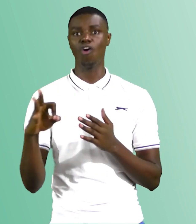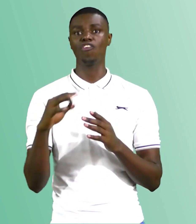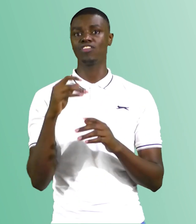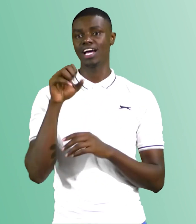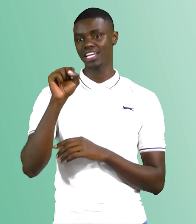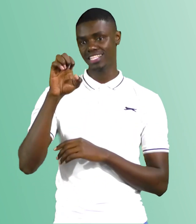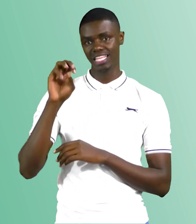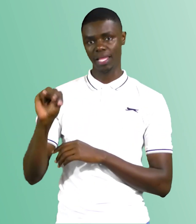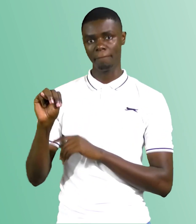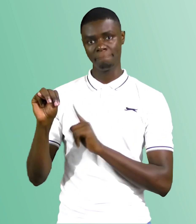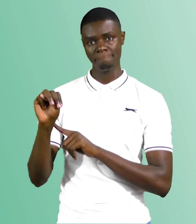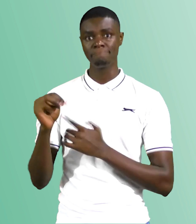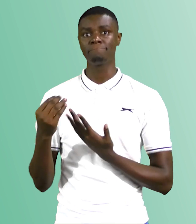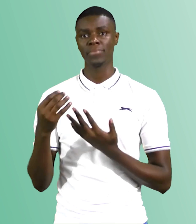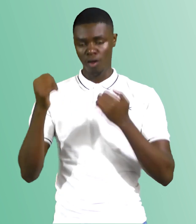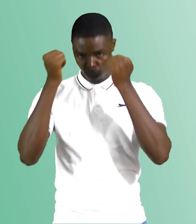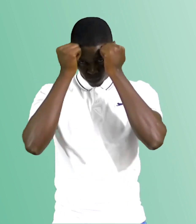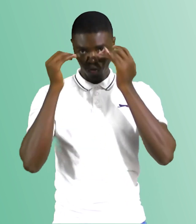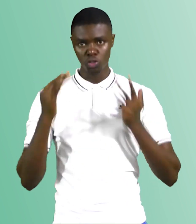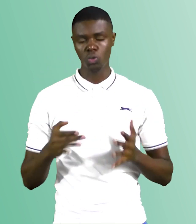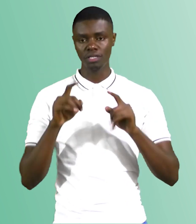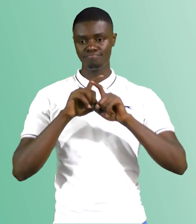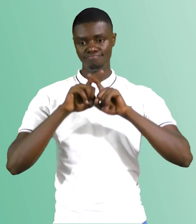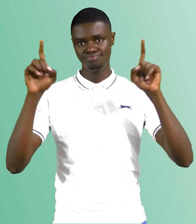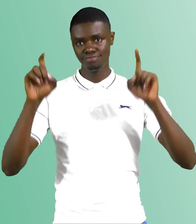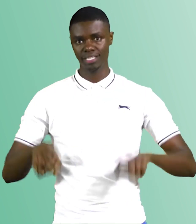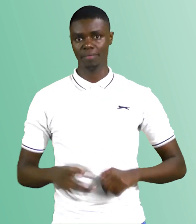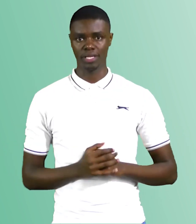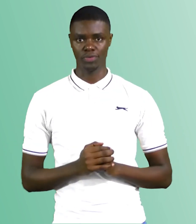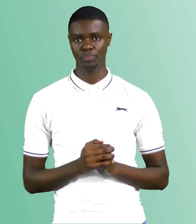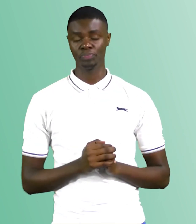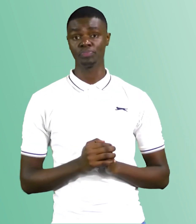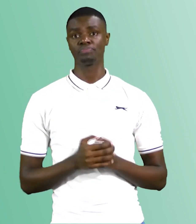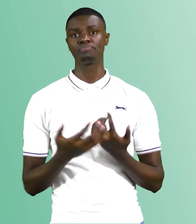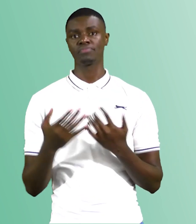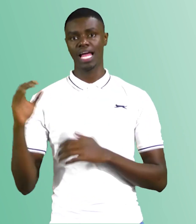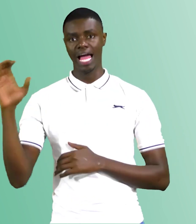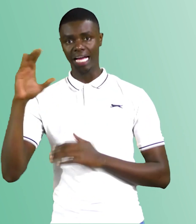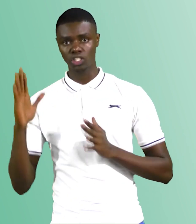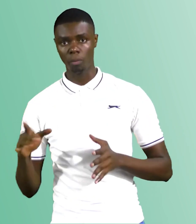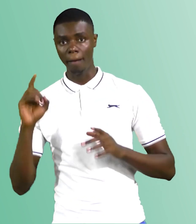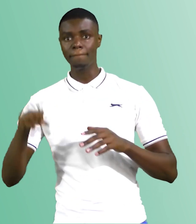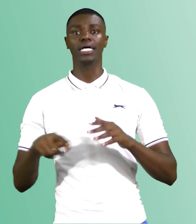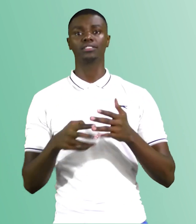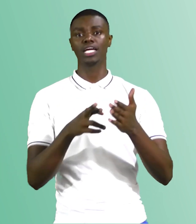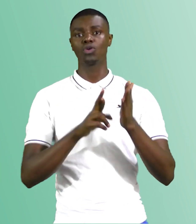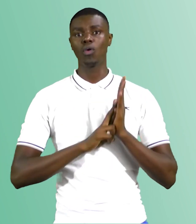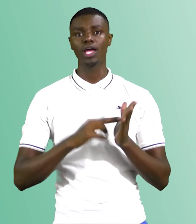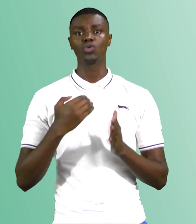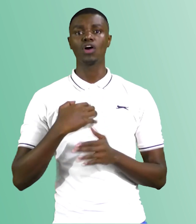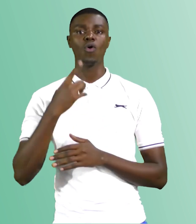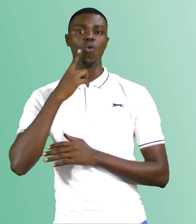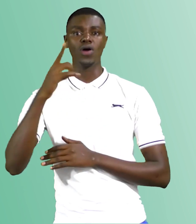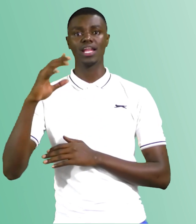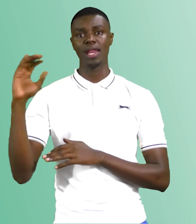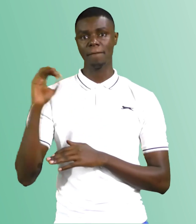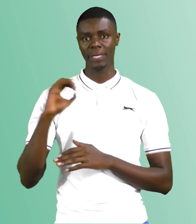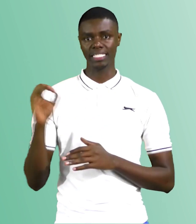semester. For student examination, a client is required to have 100%